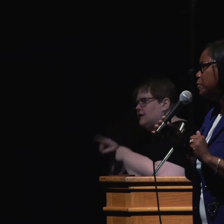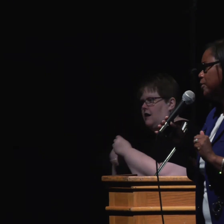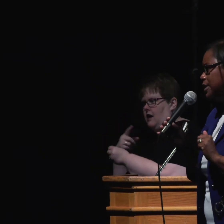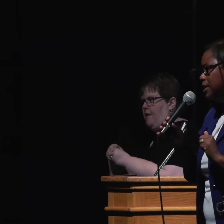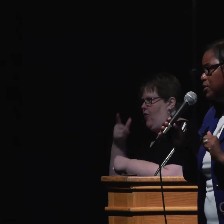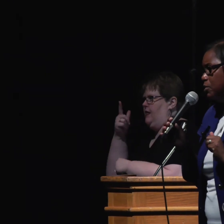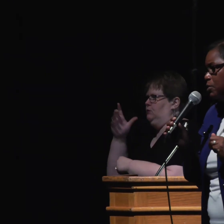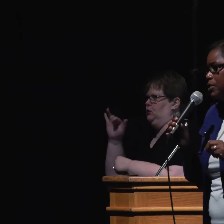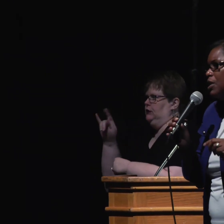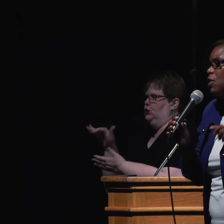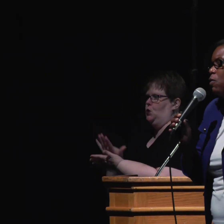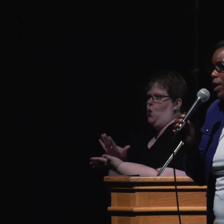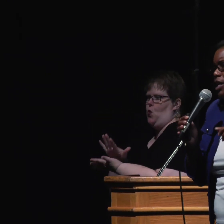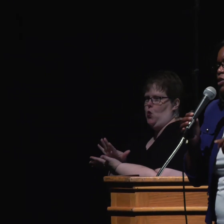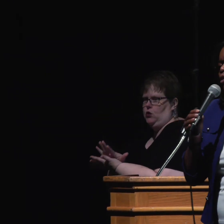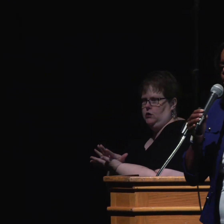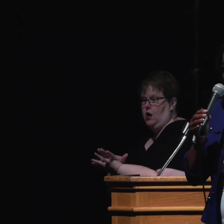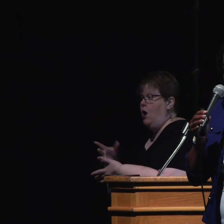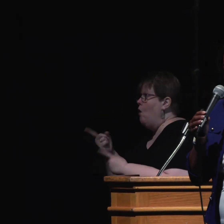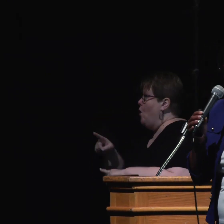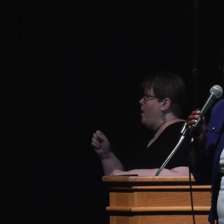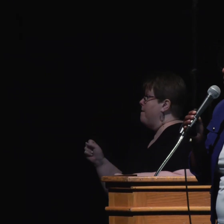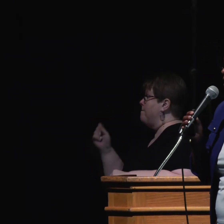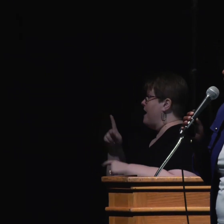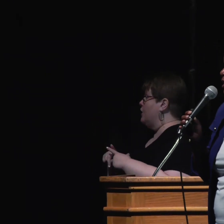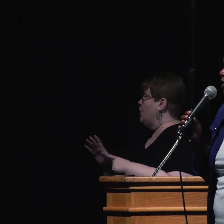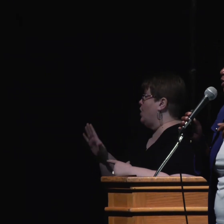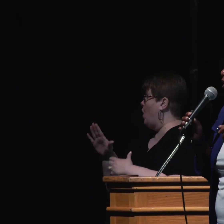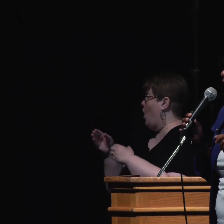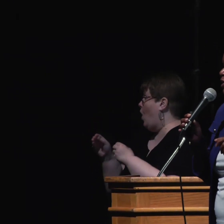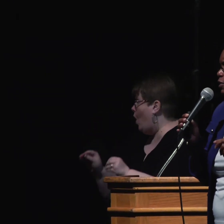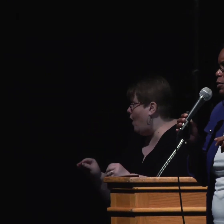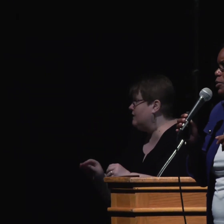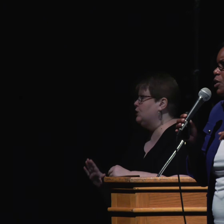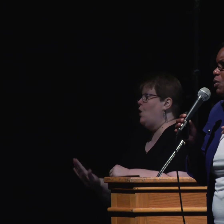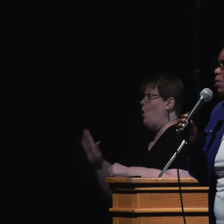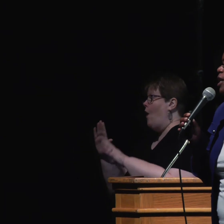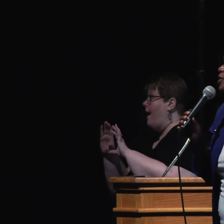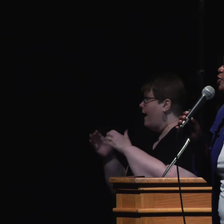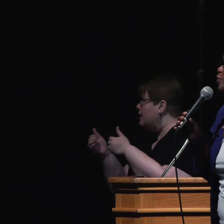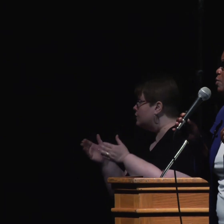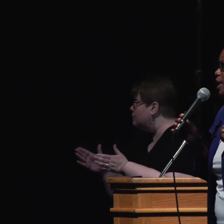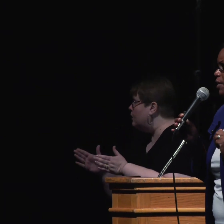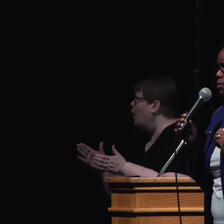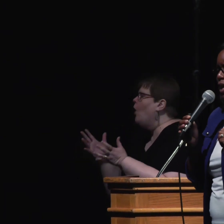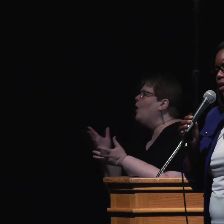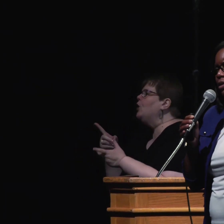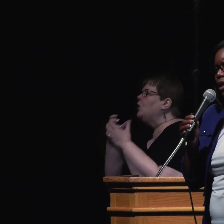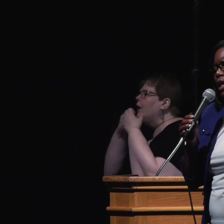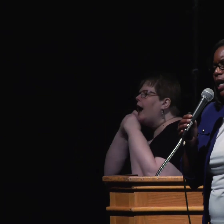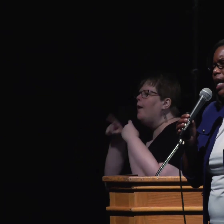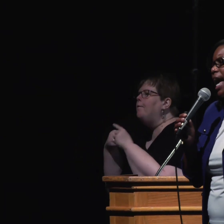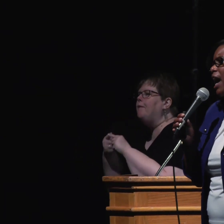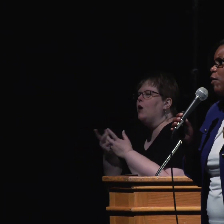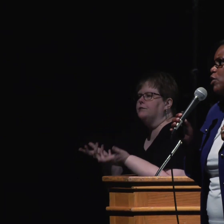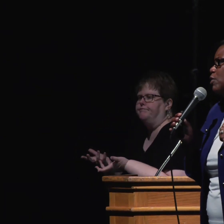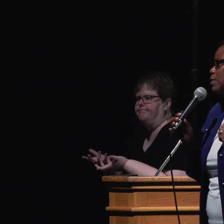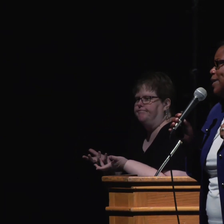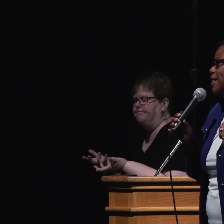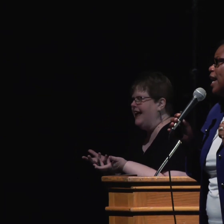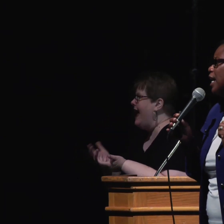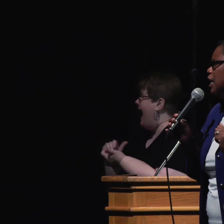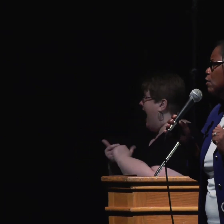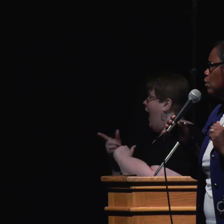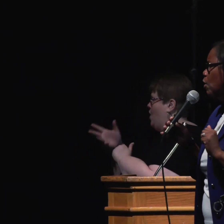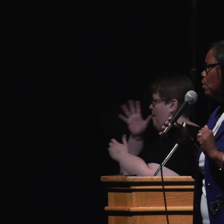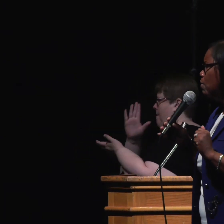about Lynchburg City Schools. When you go back to your offices and your classrooms, what do you care about? And how are you going